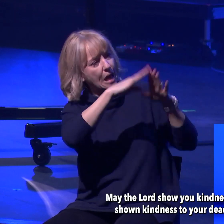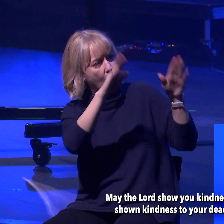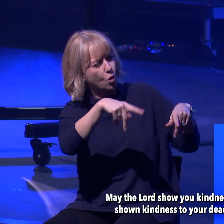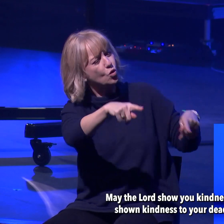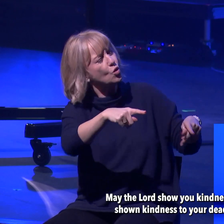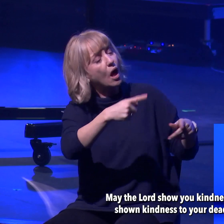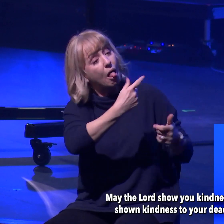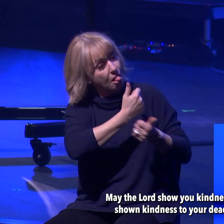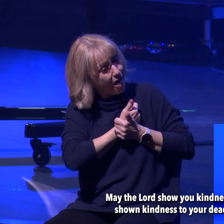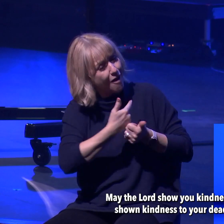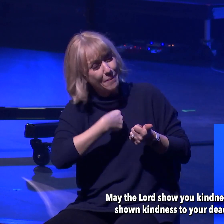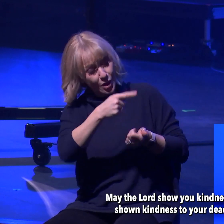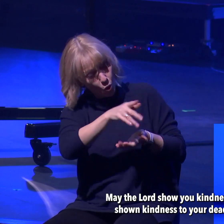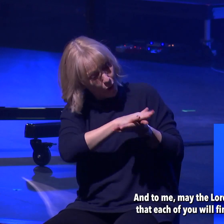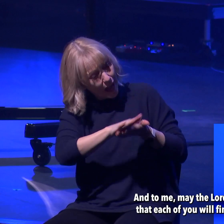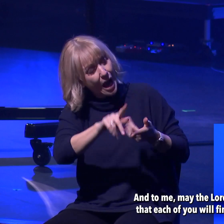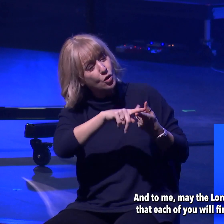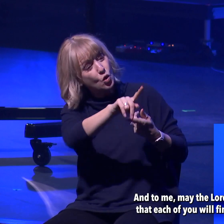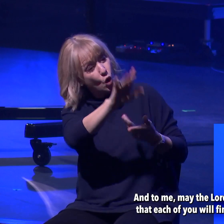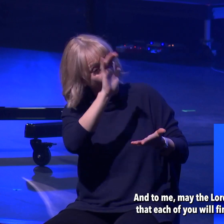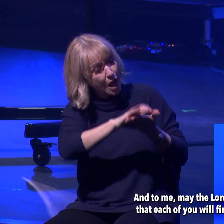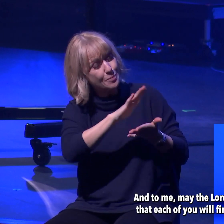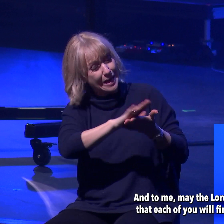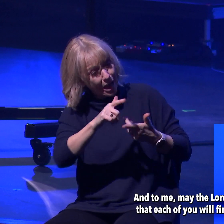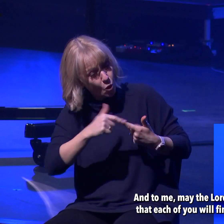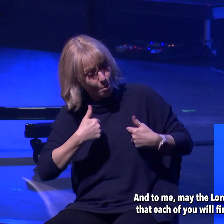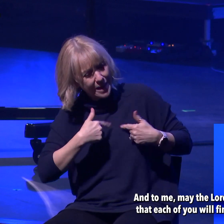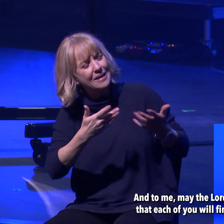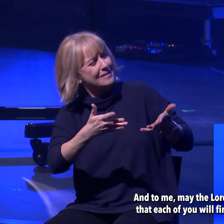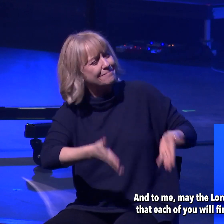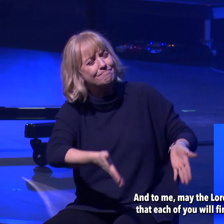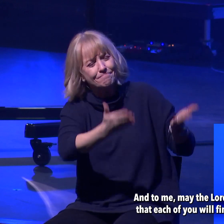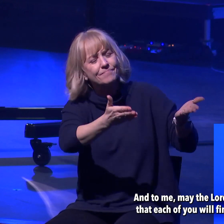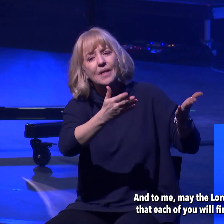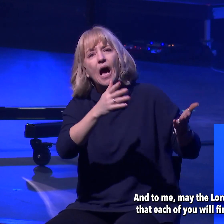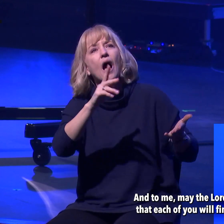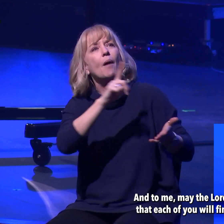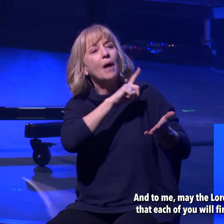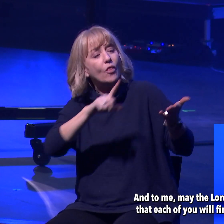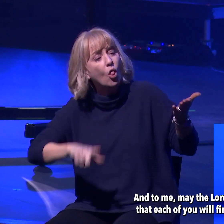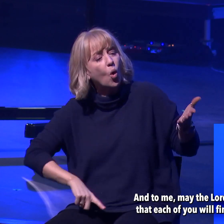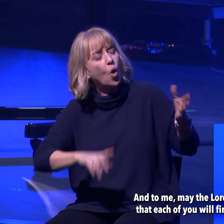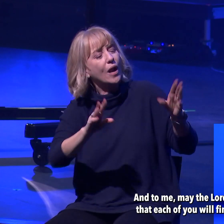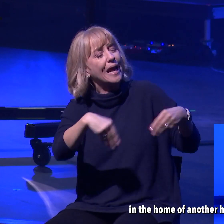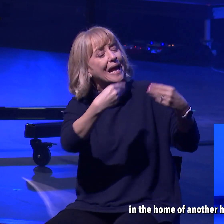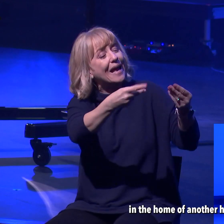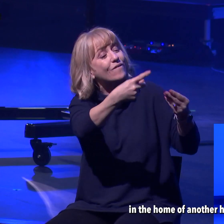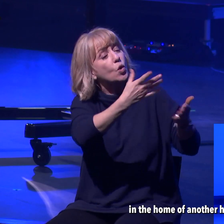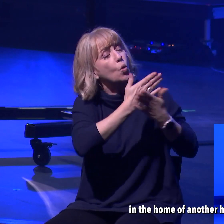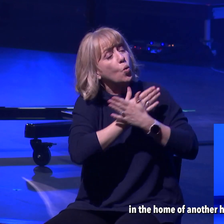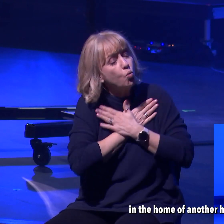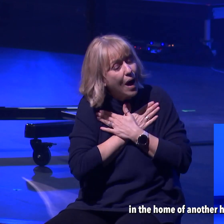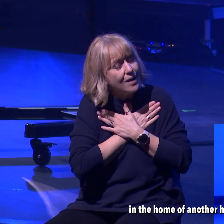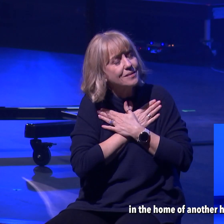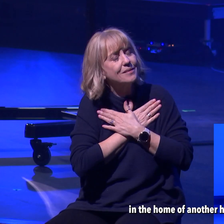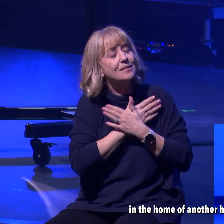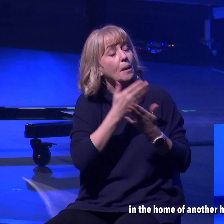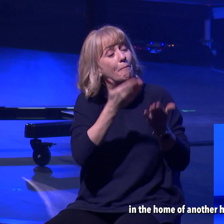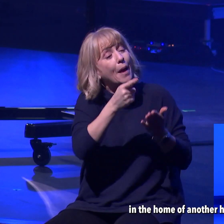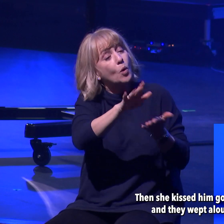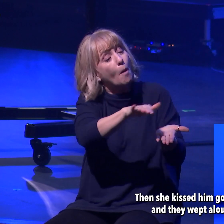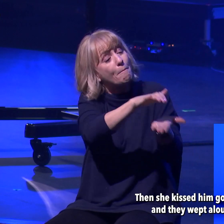kindness as you have shown kindness to your dead husbands and to me. May the Lord grant that each of you will find rest in the home of another